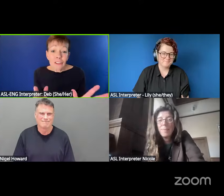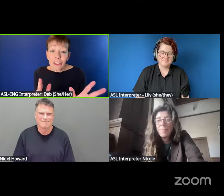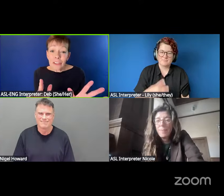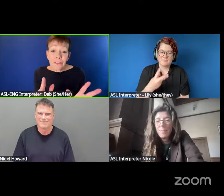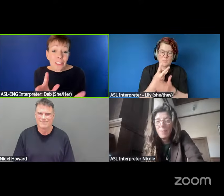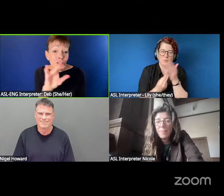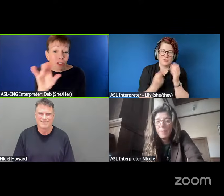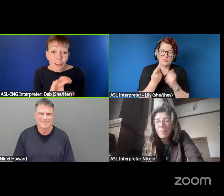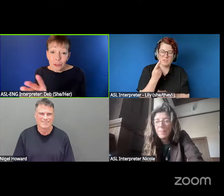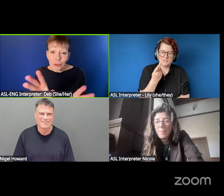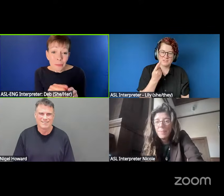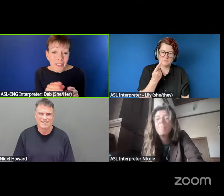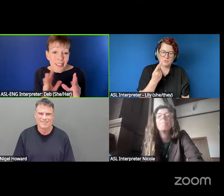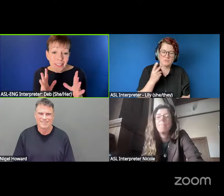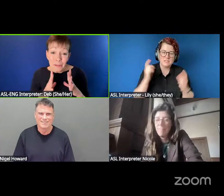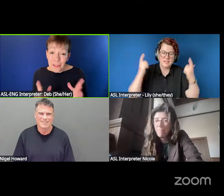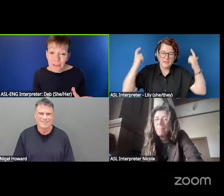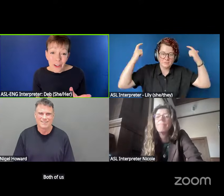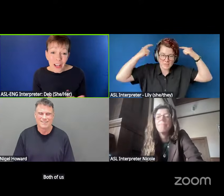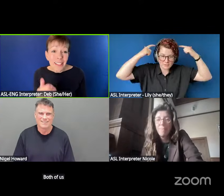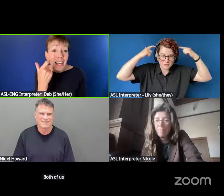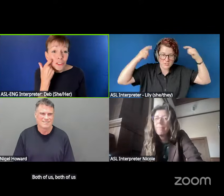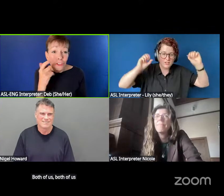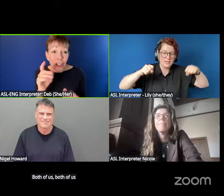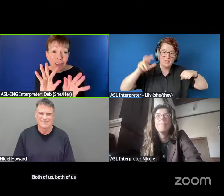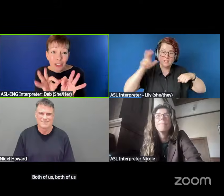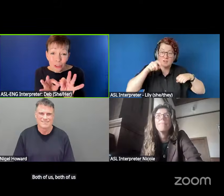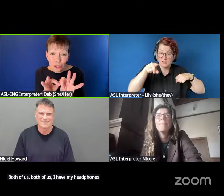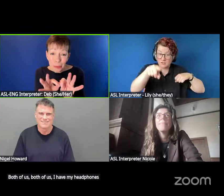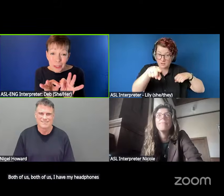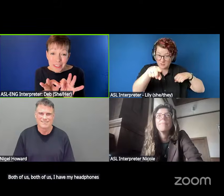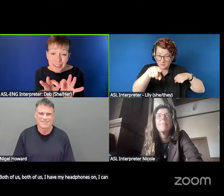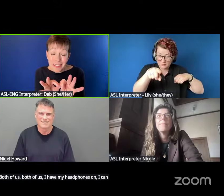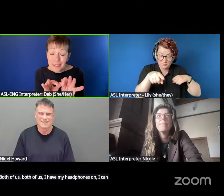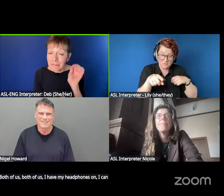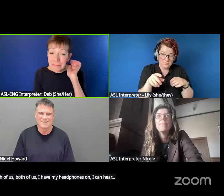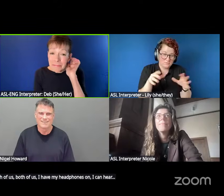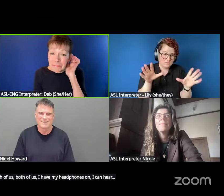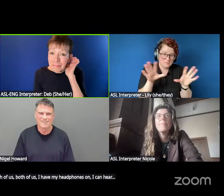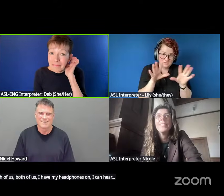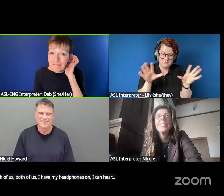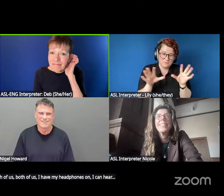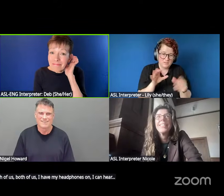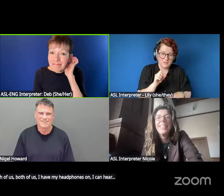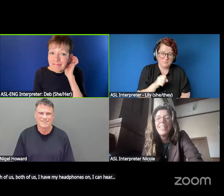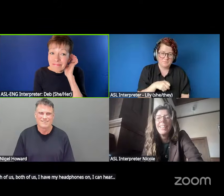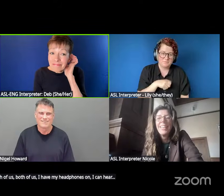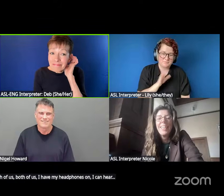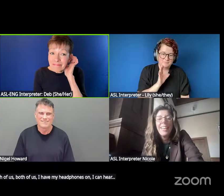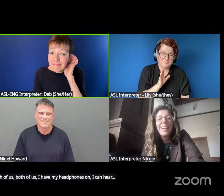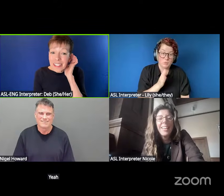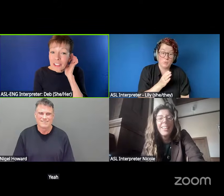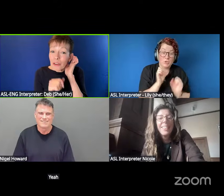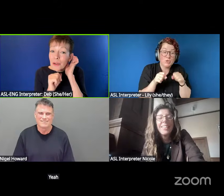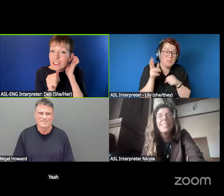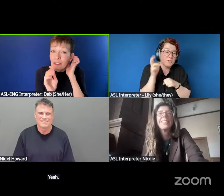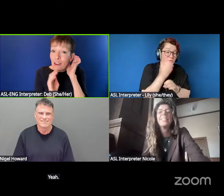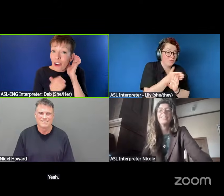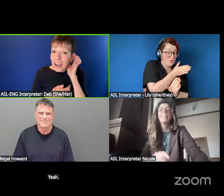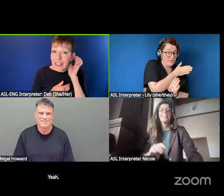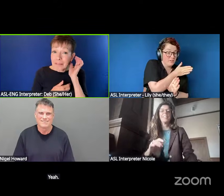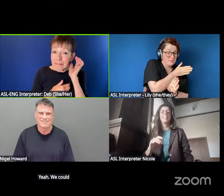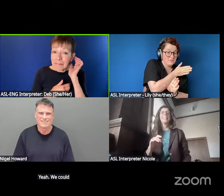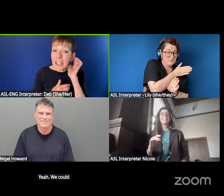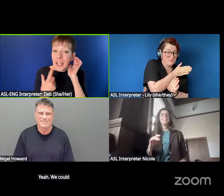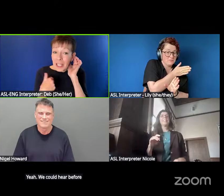Oh. Both of us, I have my headphones on, I can hear. Yeah. We could